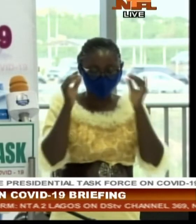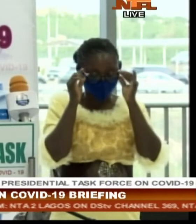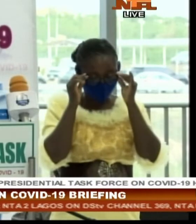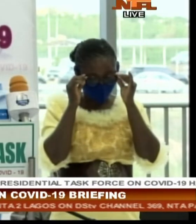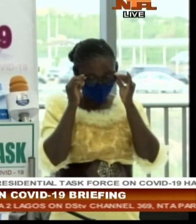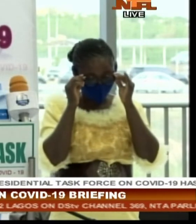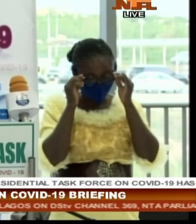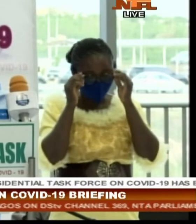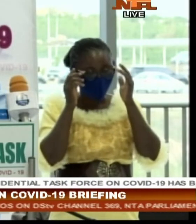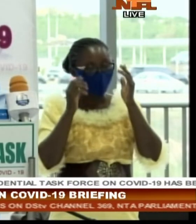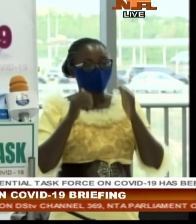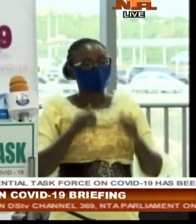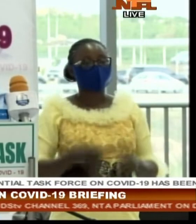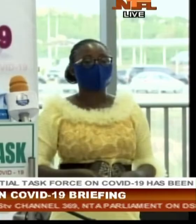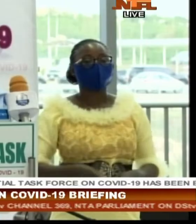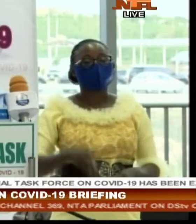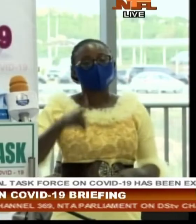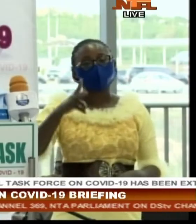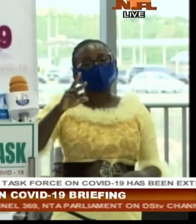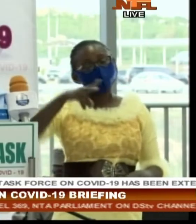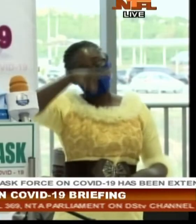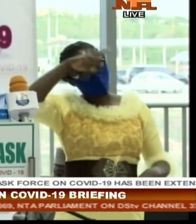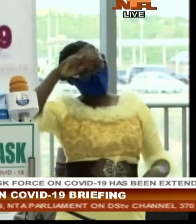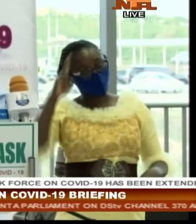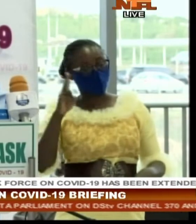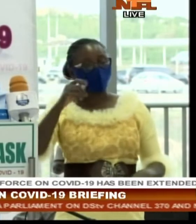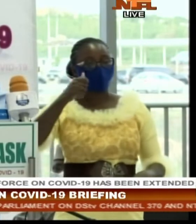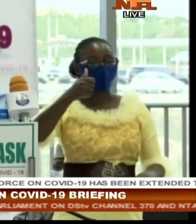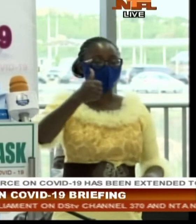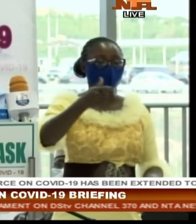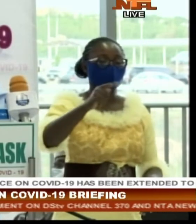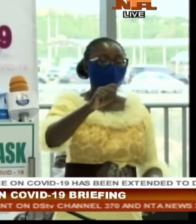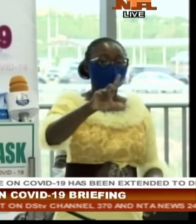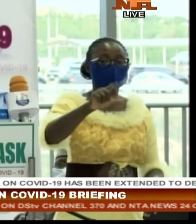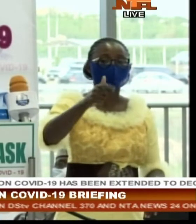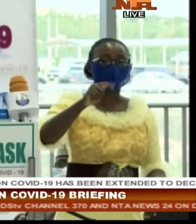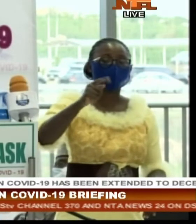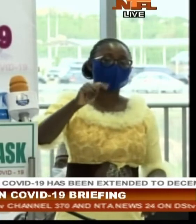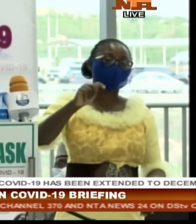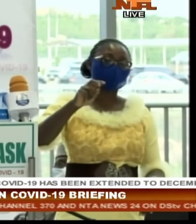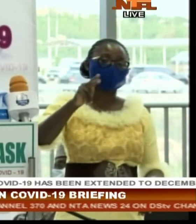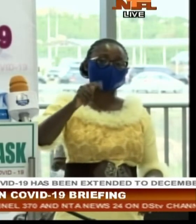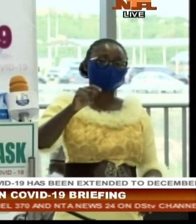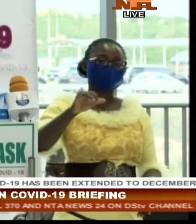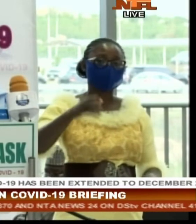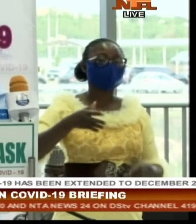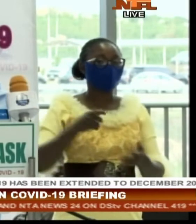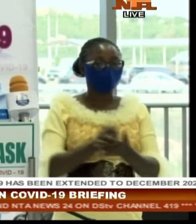Virgin Atlantic approved, allowed entry under COVID-19 protocols.